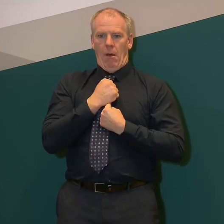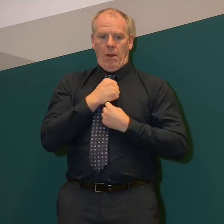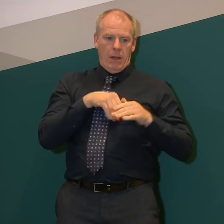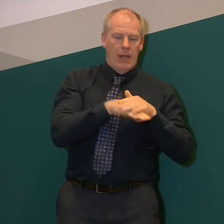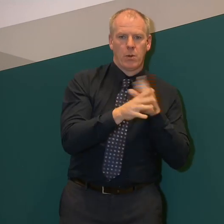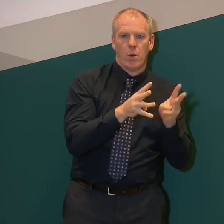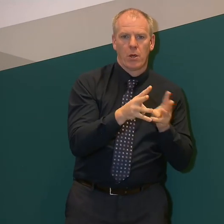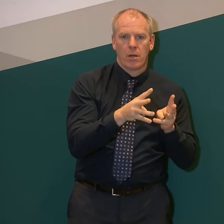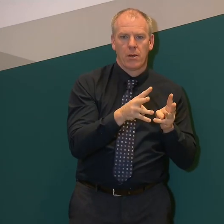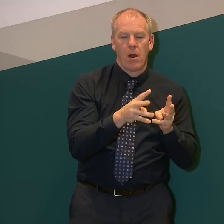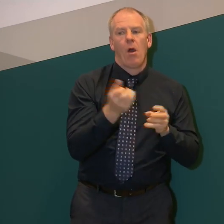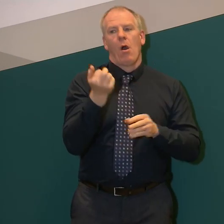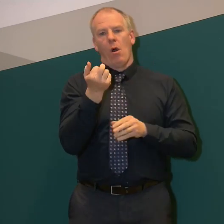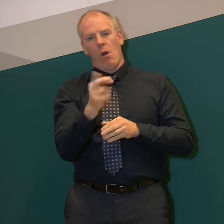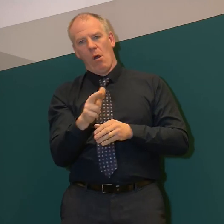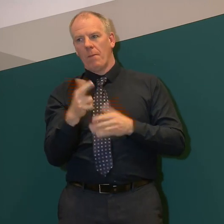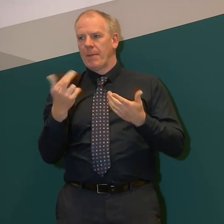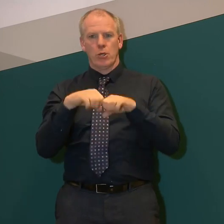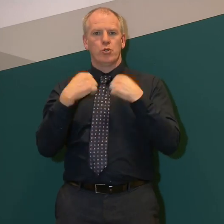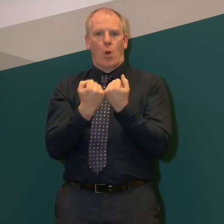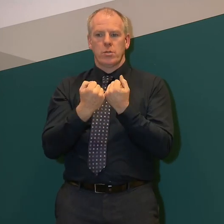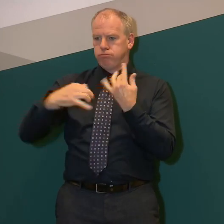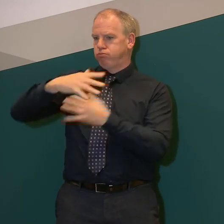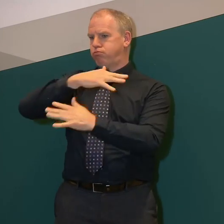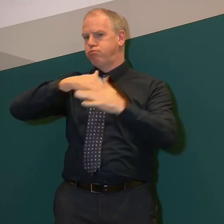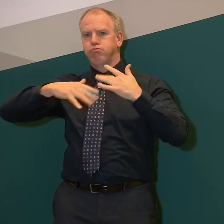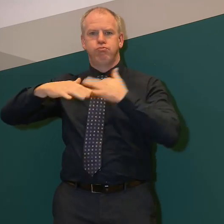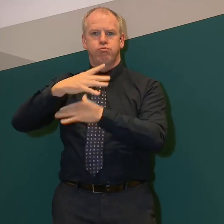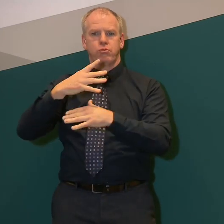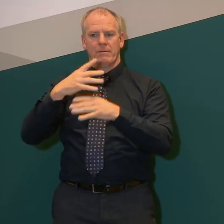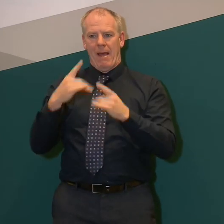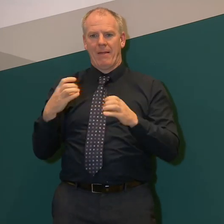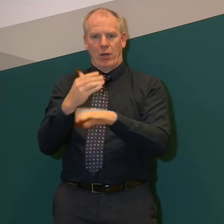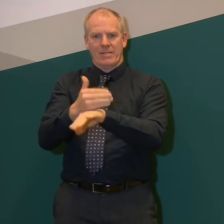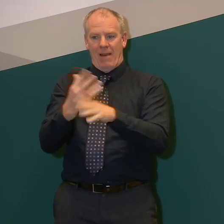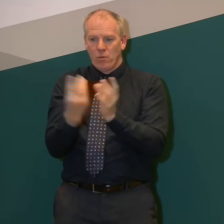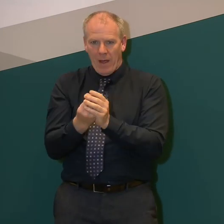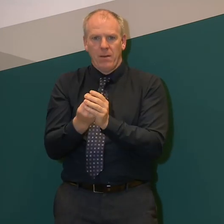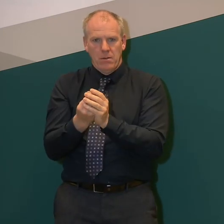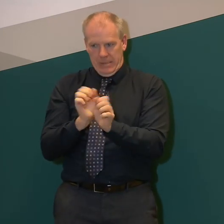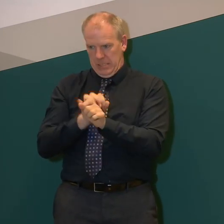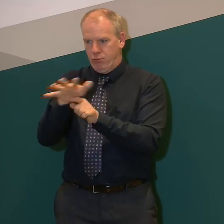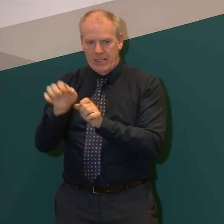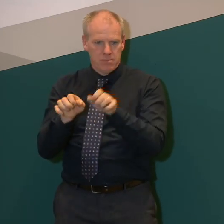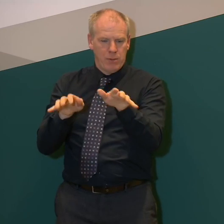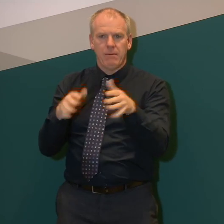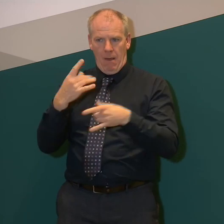workers picking this up perhaps in social circumstances in which they socialise together, and that has happened. The